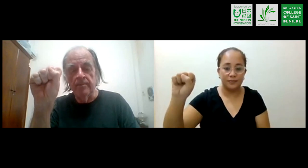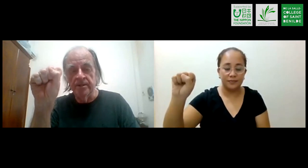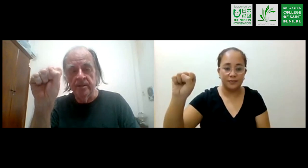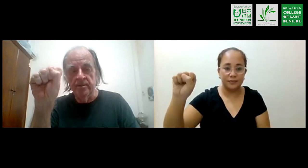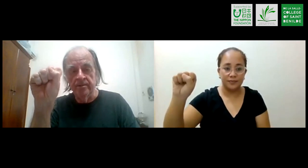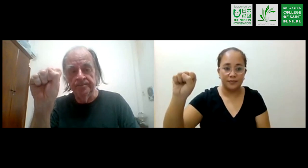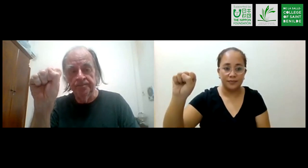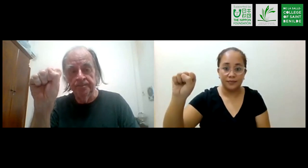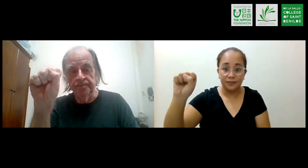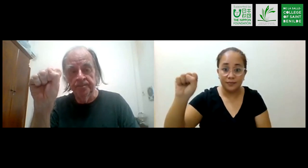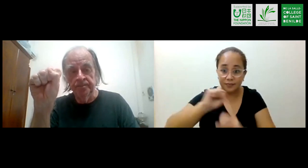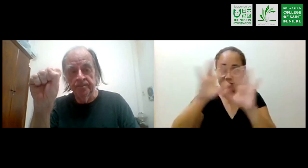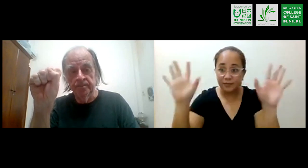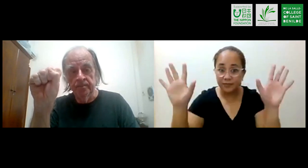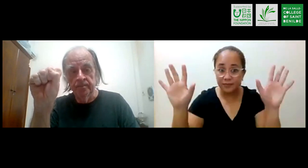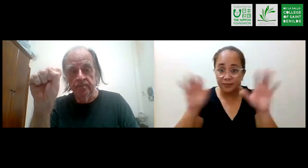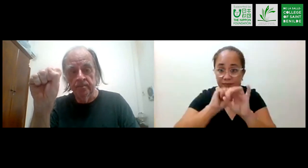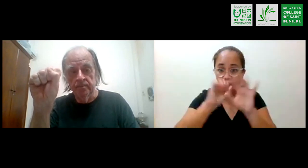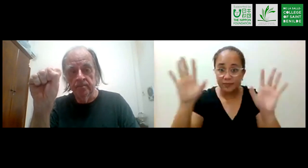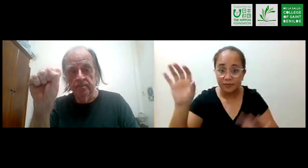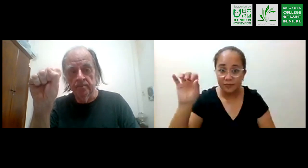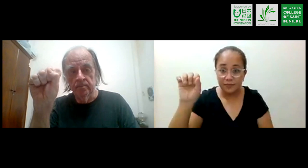Does that make sense?